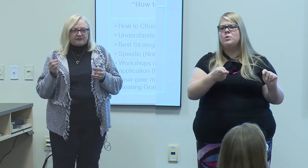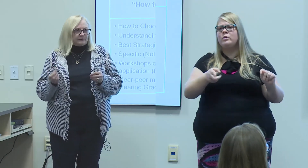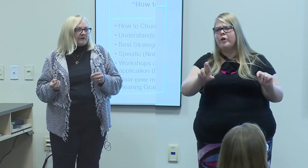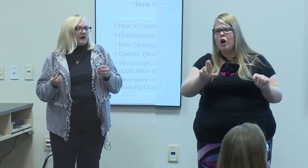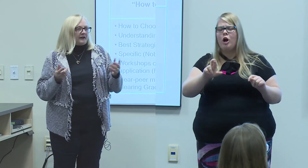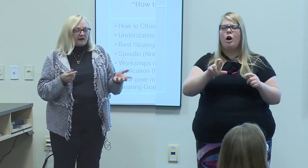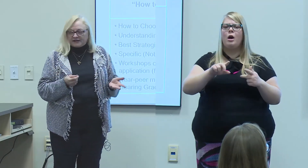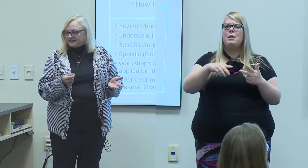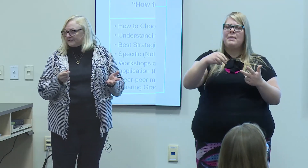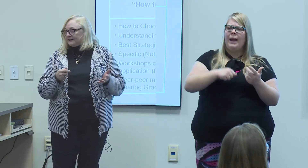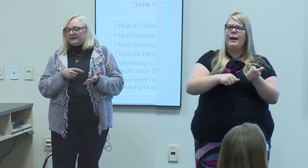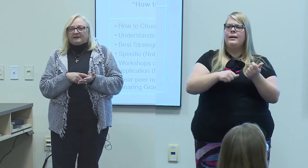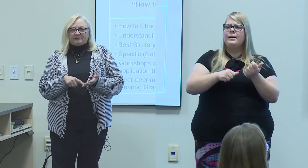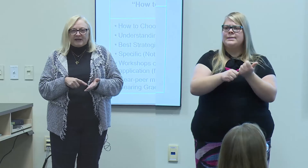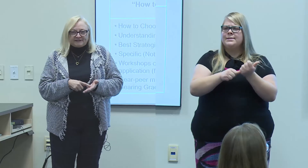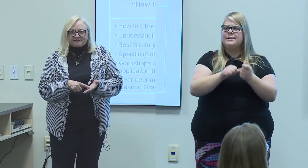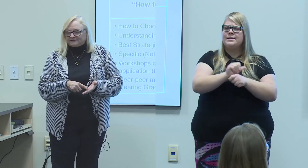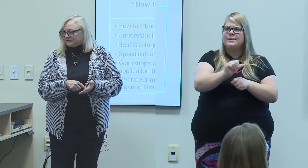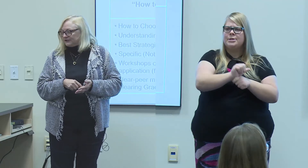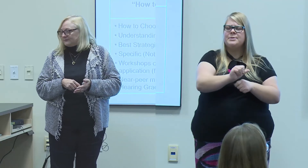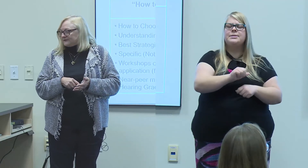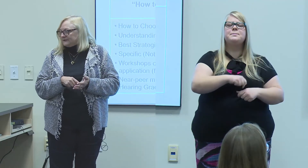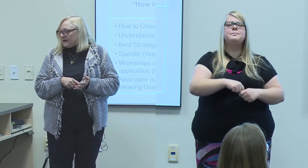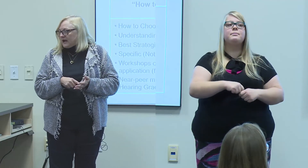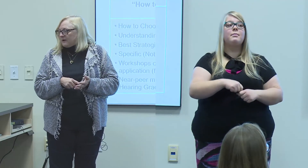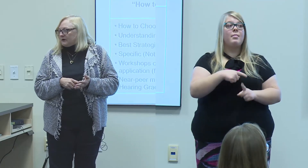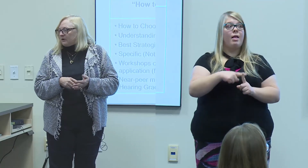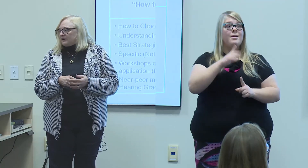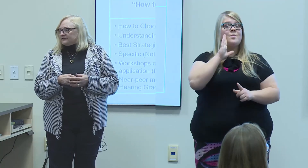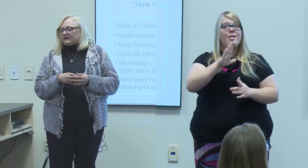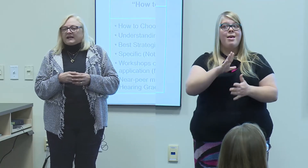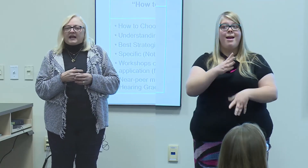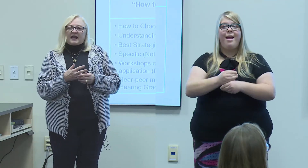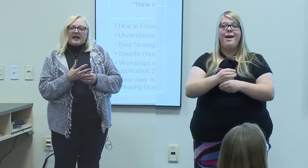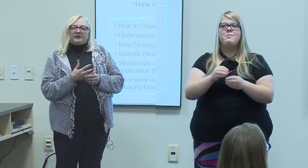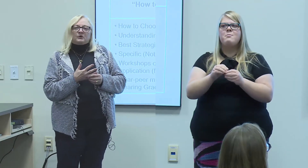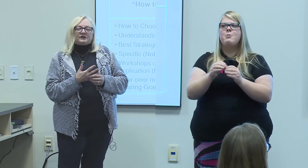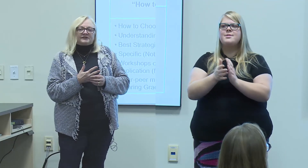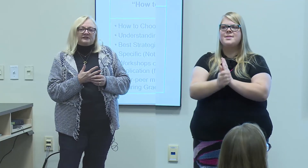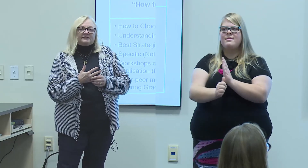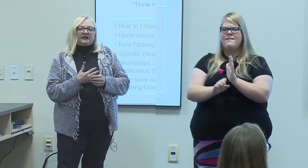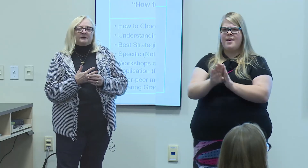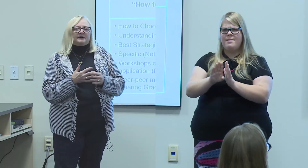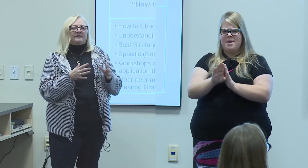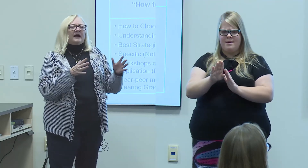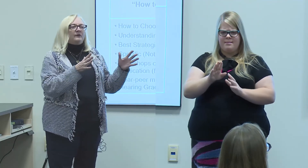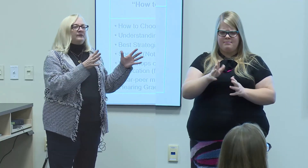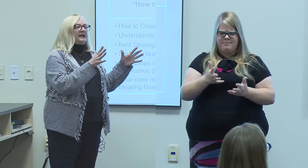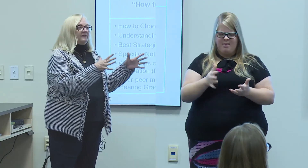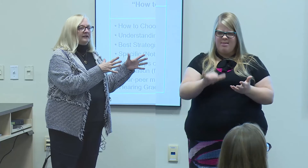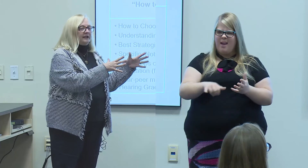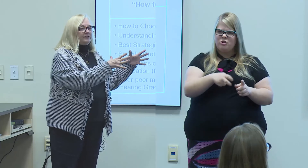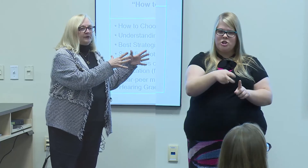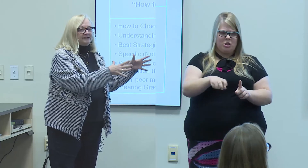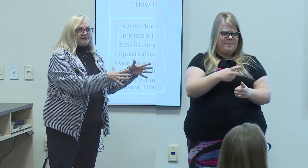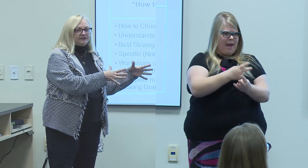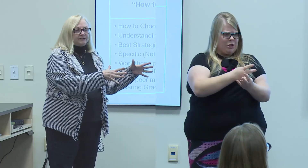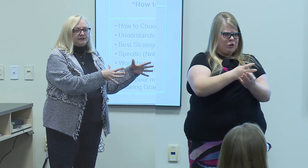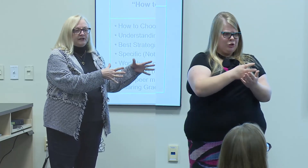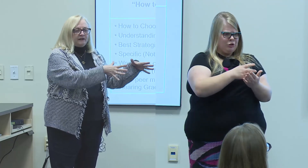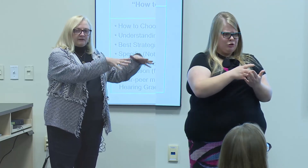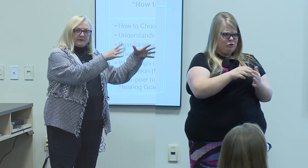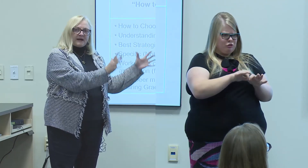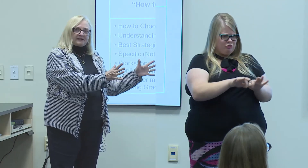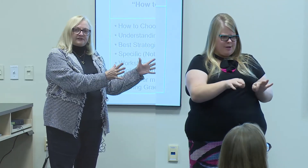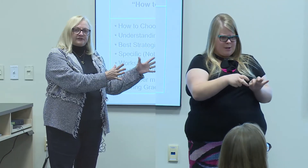experiences at the U of R and RIT, paid assistantships, but we're also going to add more skill development of how to navigate the